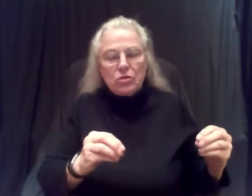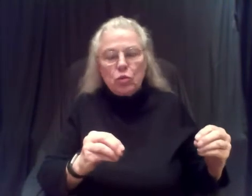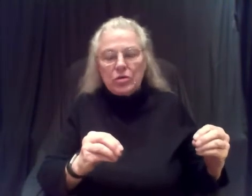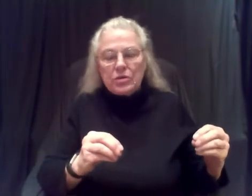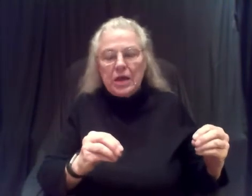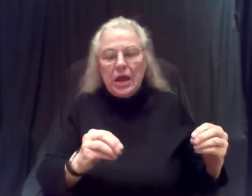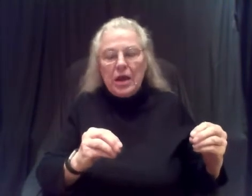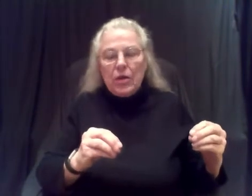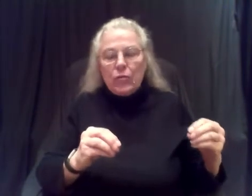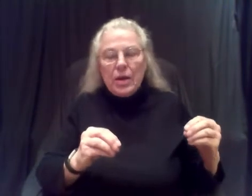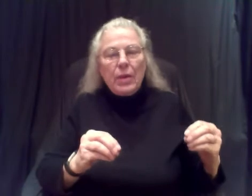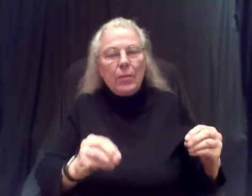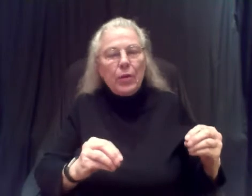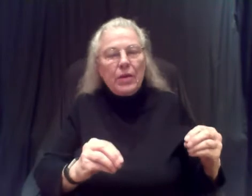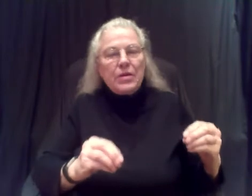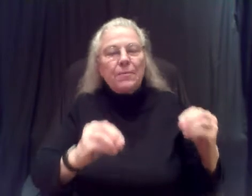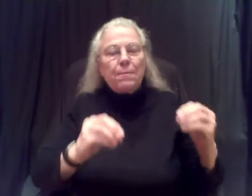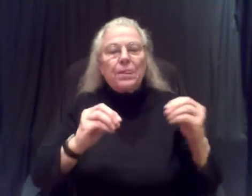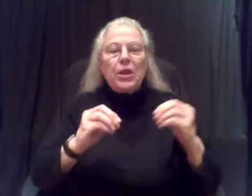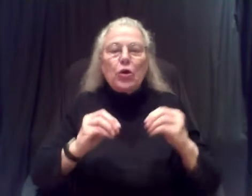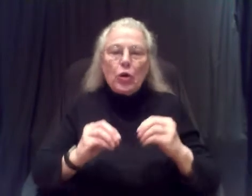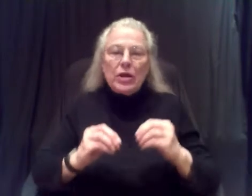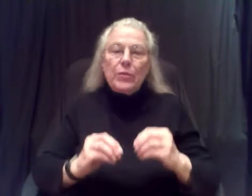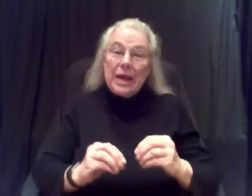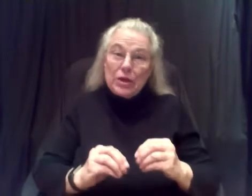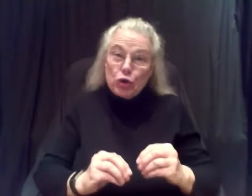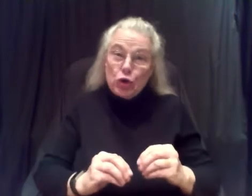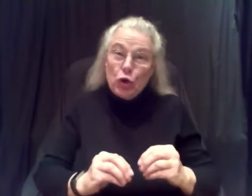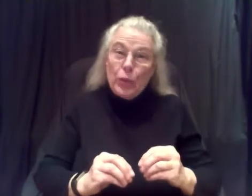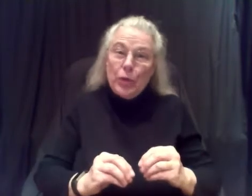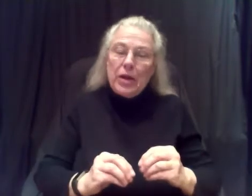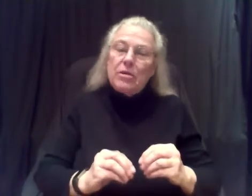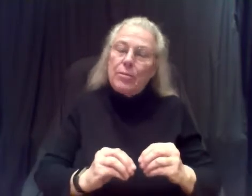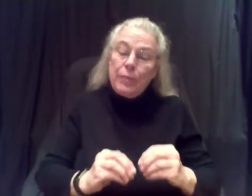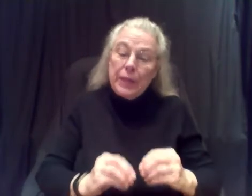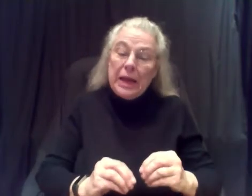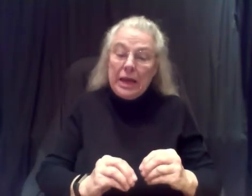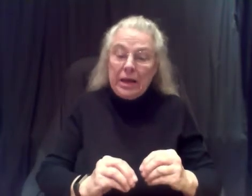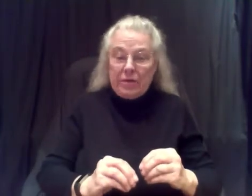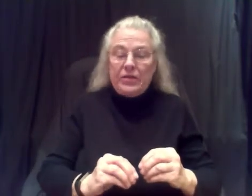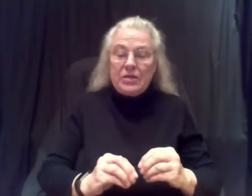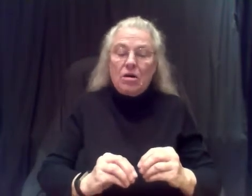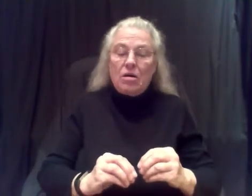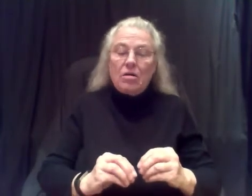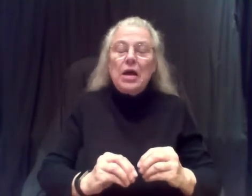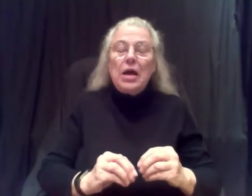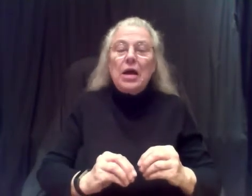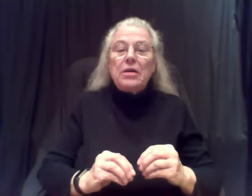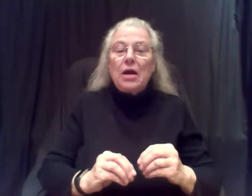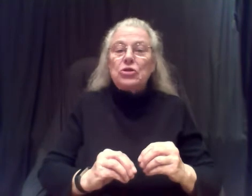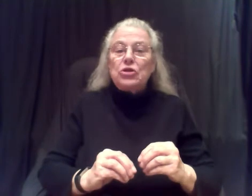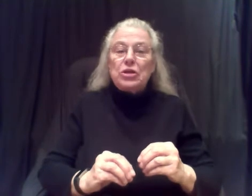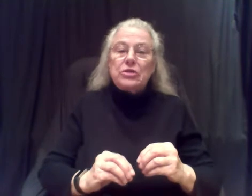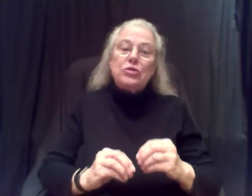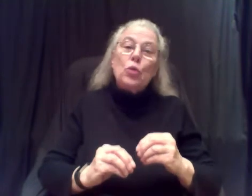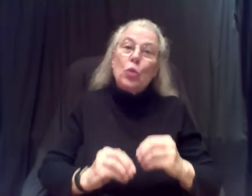words. Remembering that you're going to be interpreting the meaning of the song, not just do word